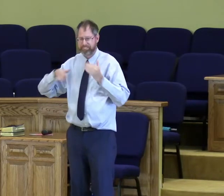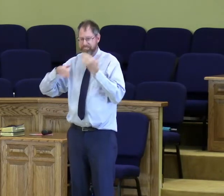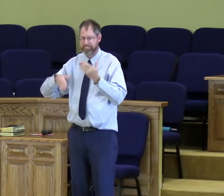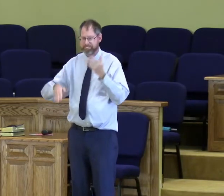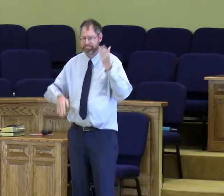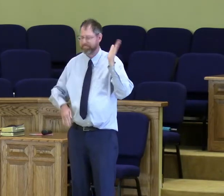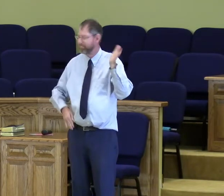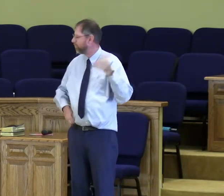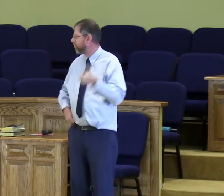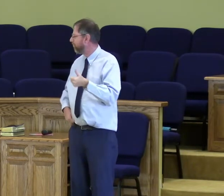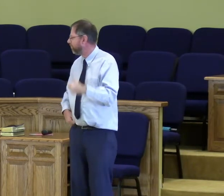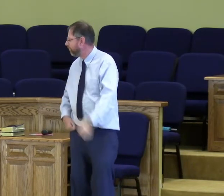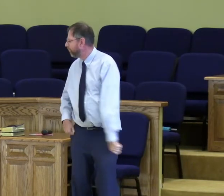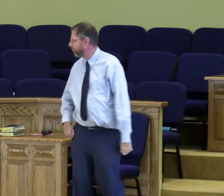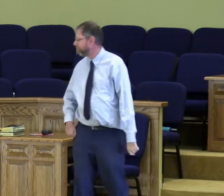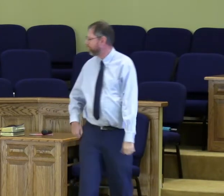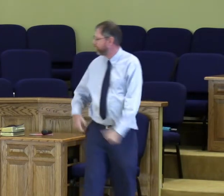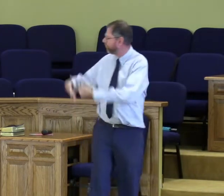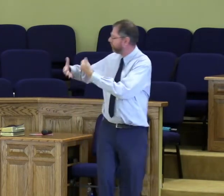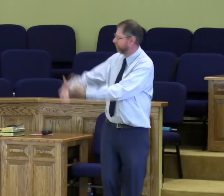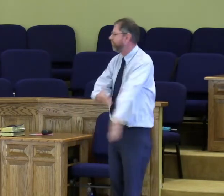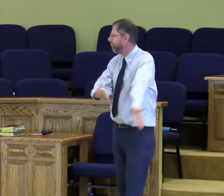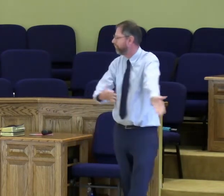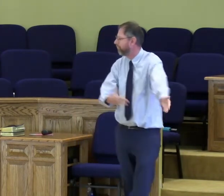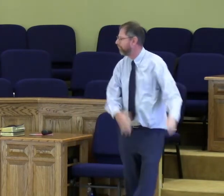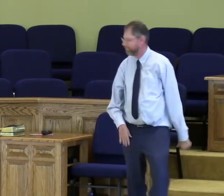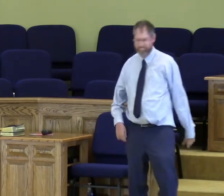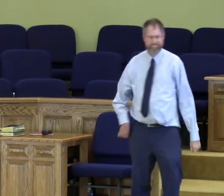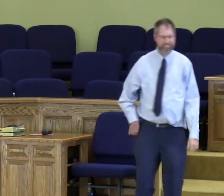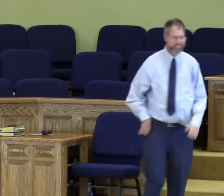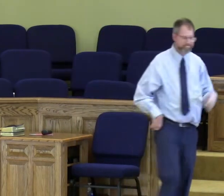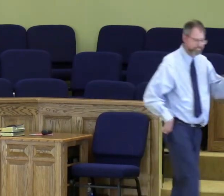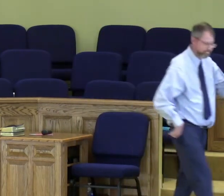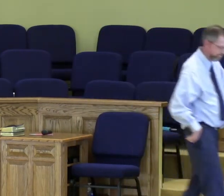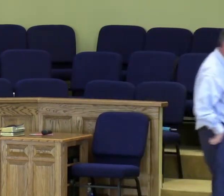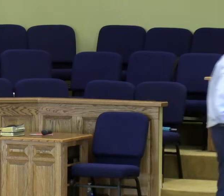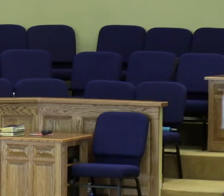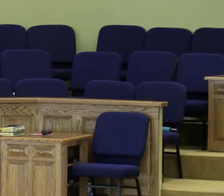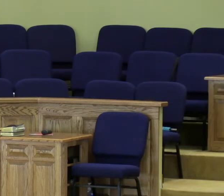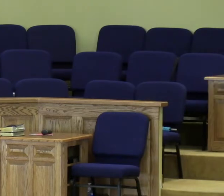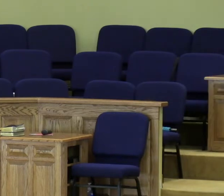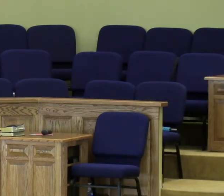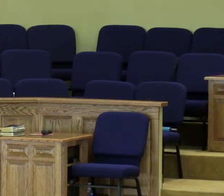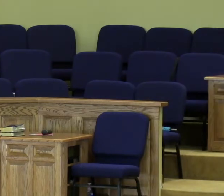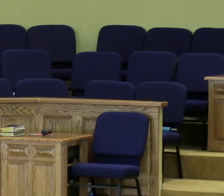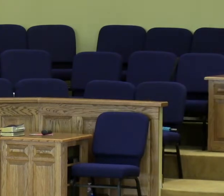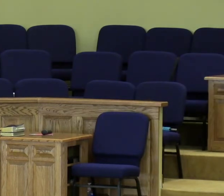in this world. So thank you so much for your time, and we appreciate the legacy of Andrew Foster.